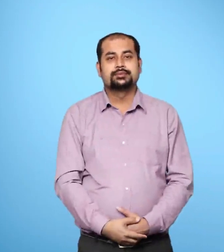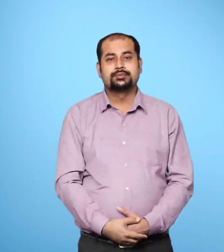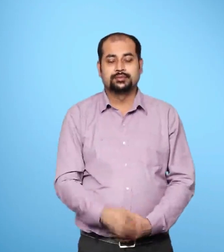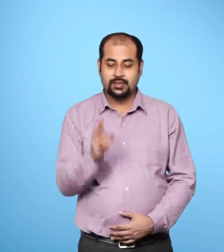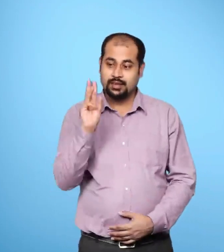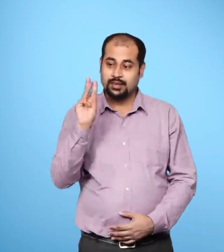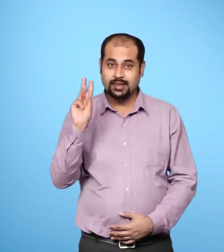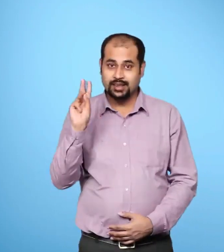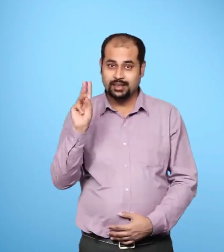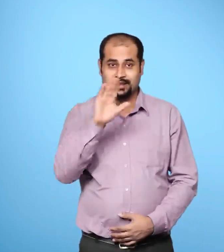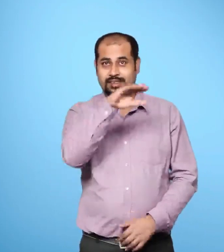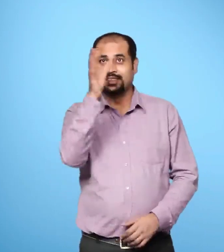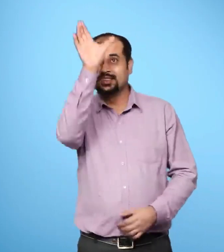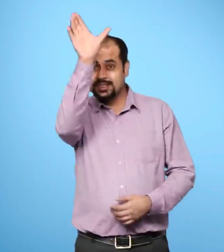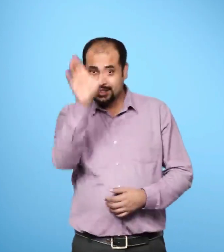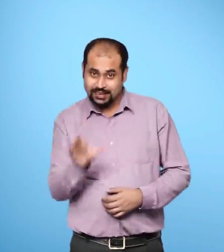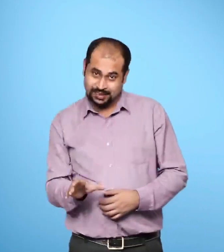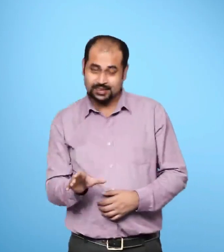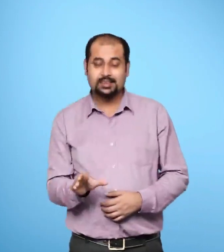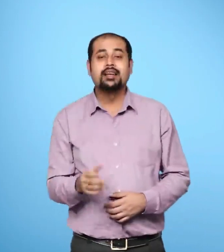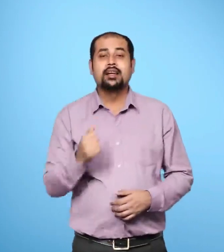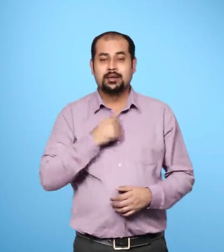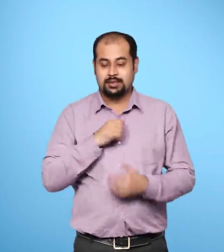The third column is titled My Friend's Points.